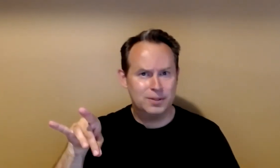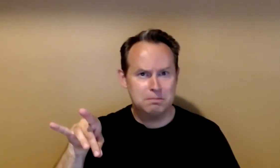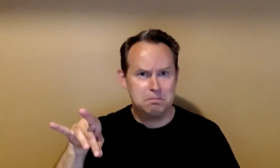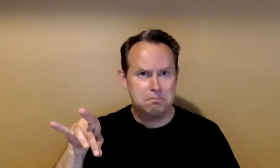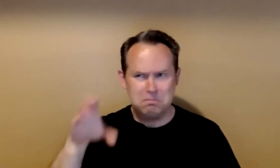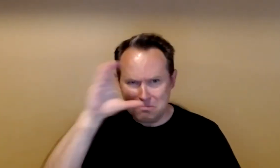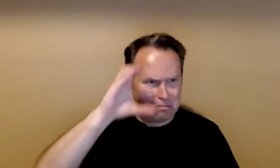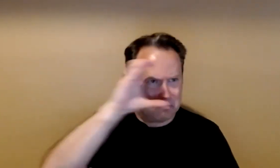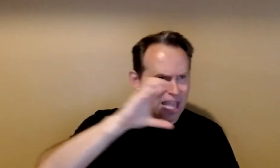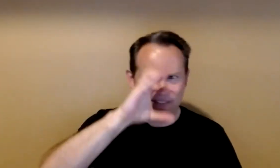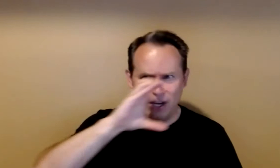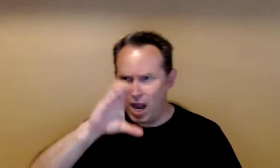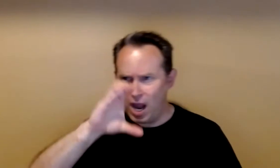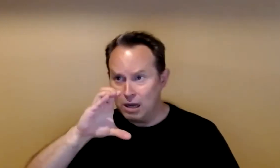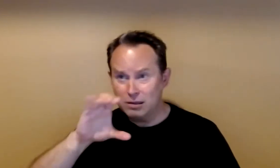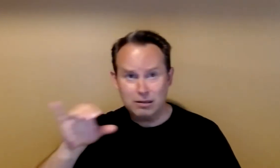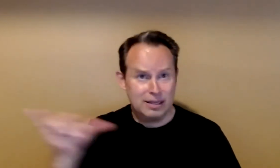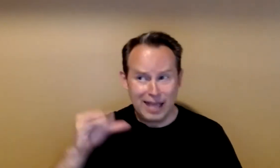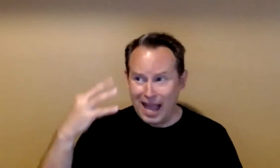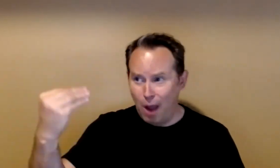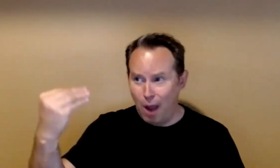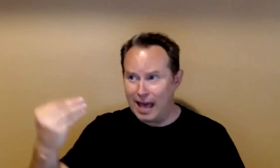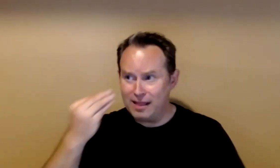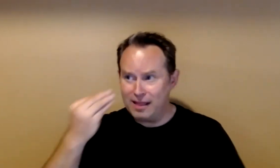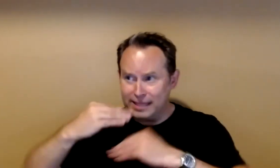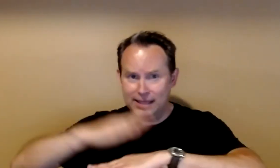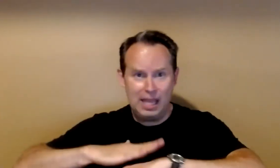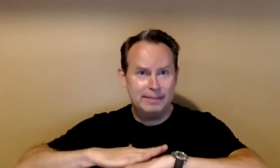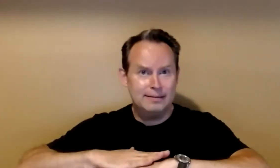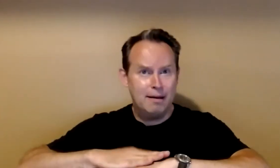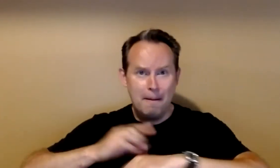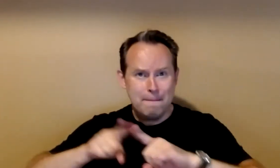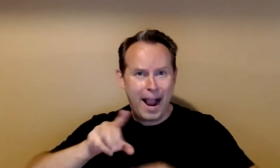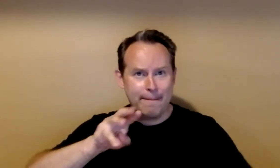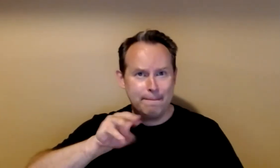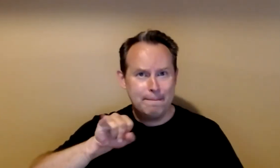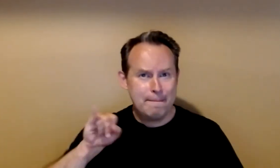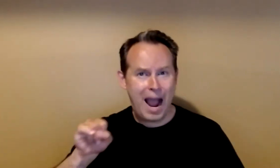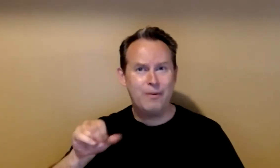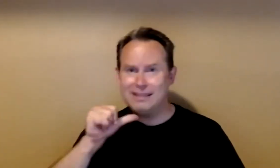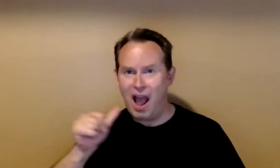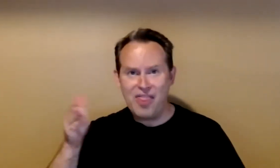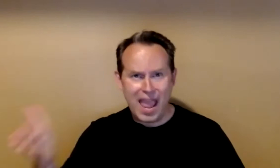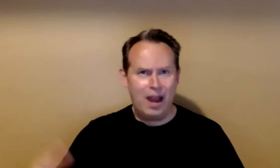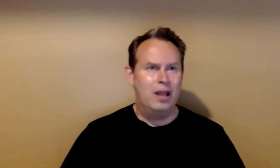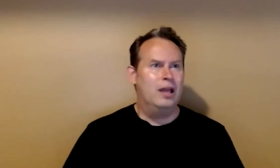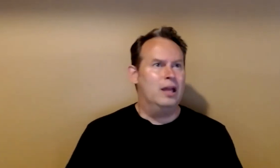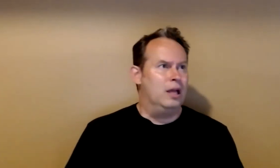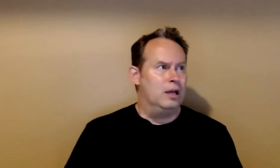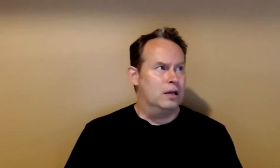Mari was nowhere to be found. I checked everywhere, even outside at the picnic tables, but Mari was not